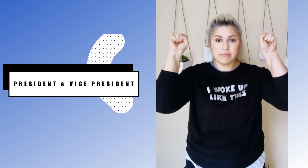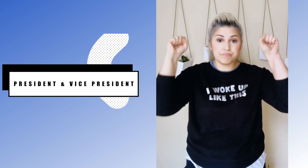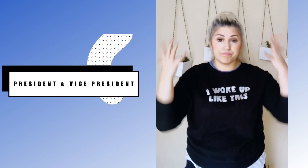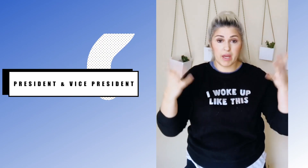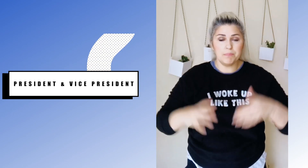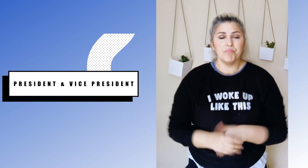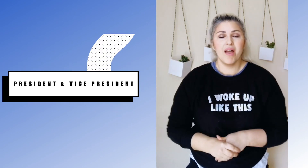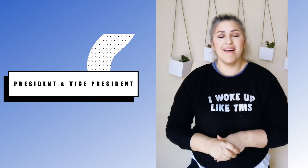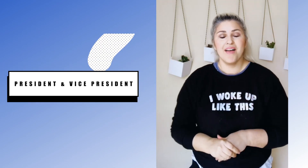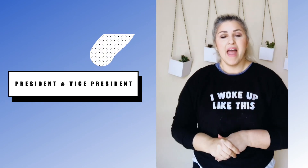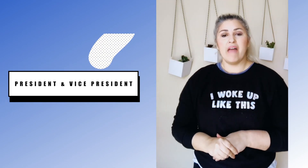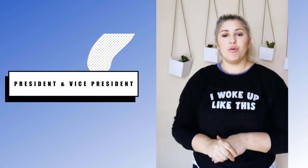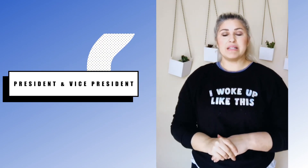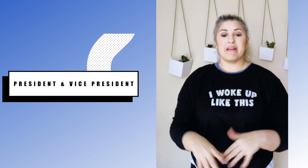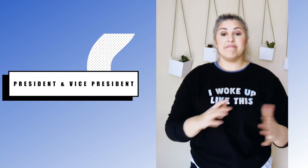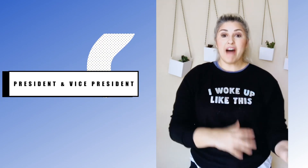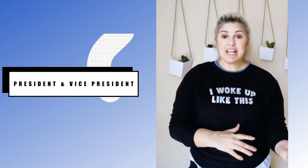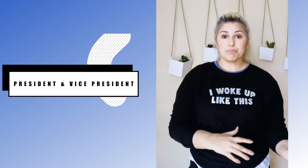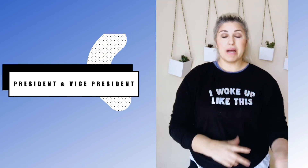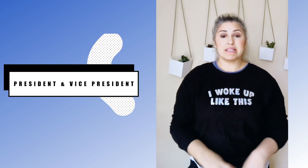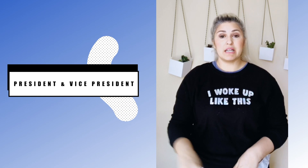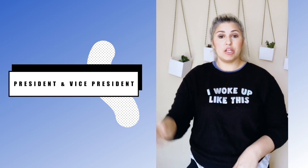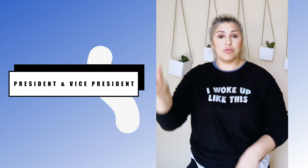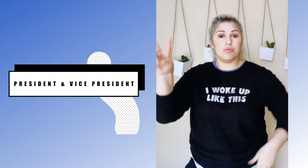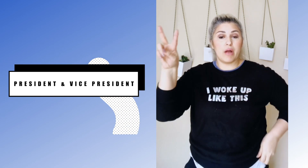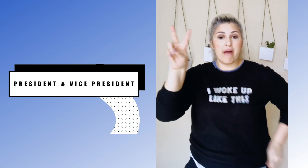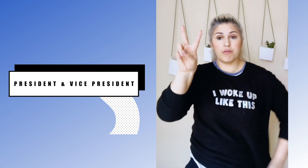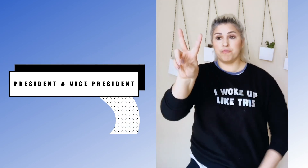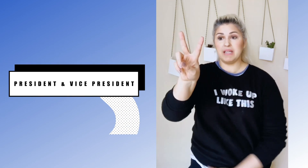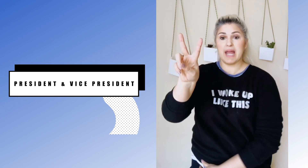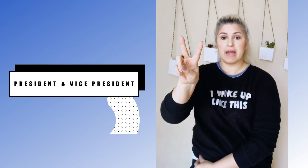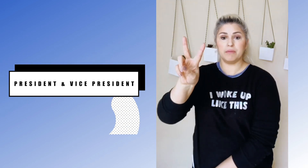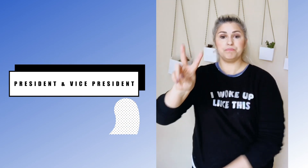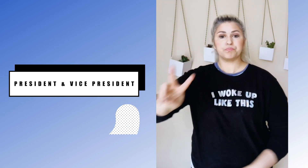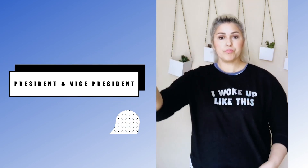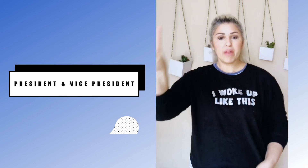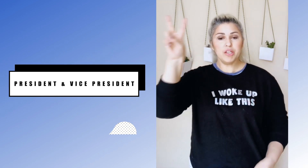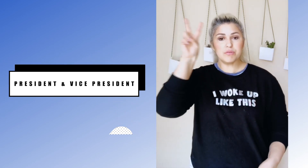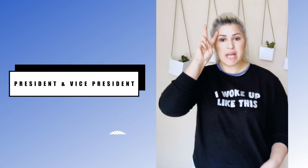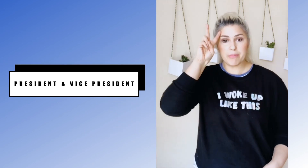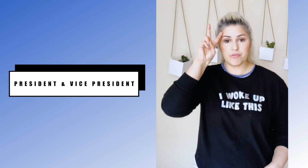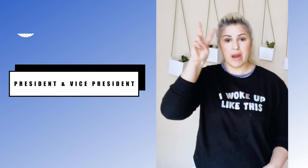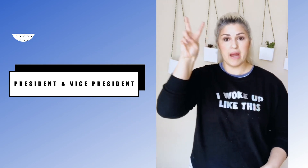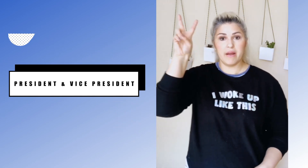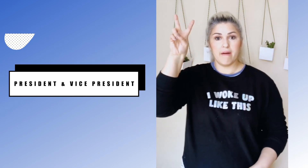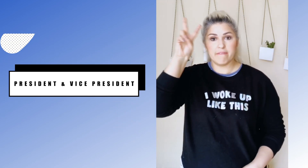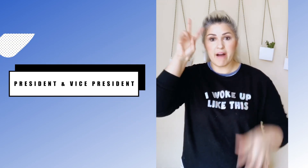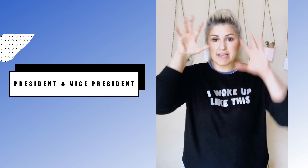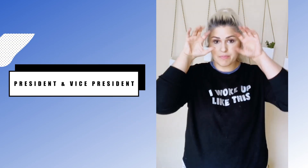awesomeness. Okay? If you want to say vice president, you have your V hand and you tap your